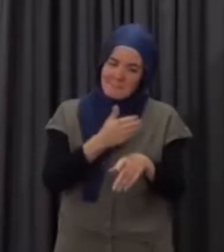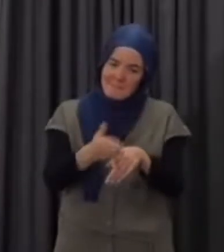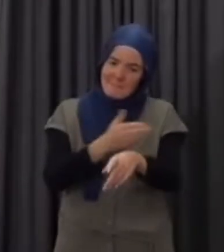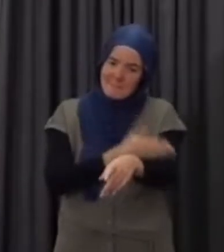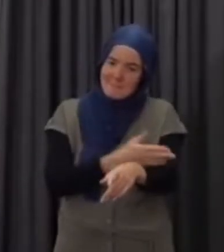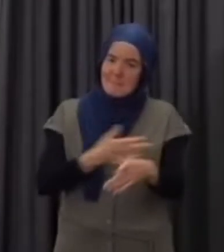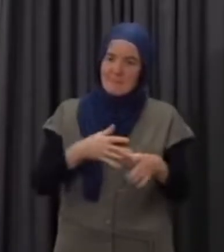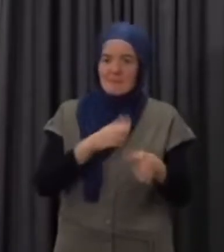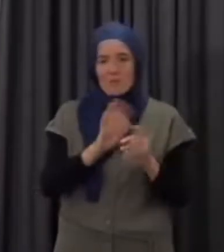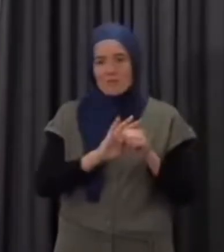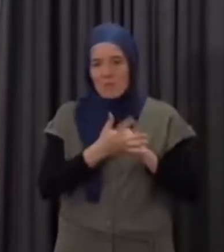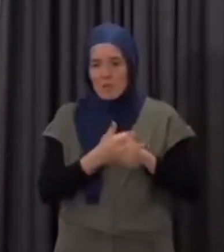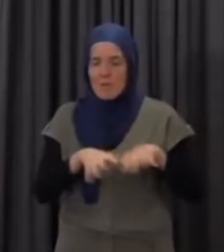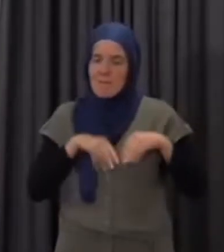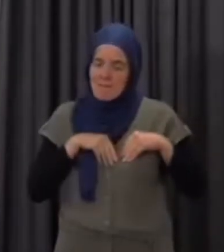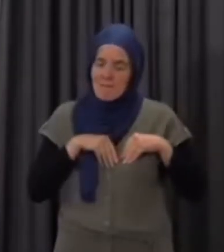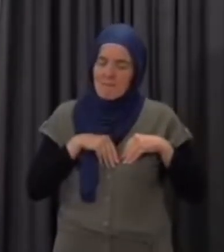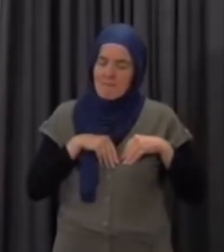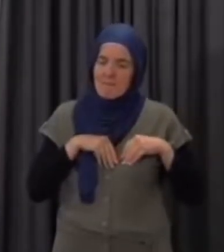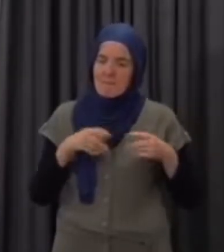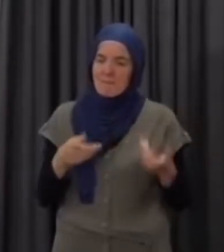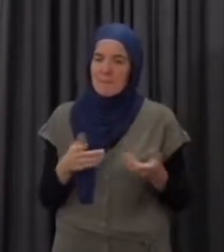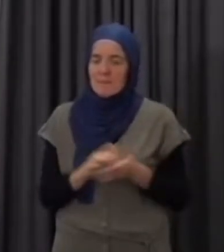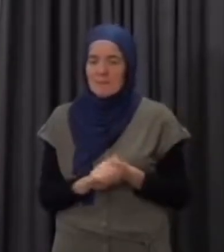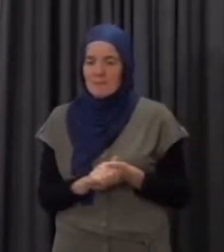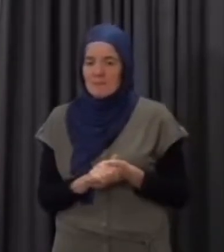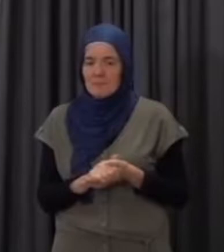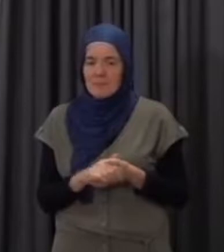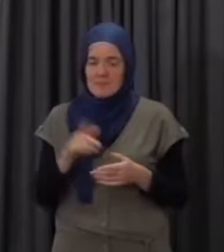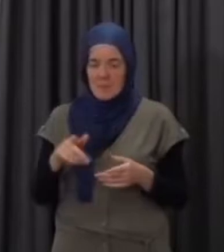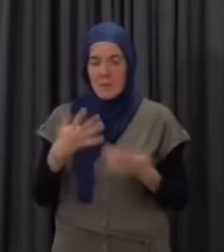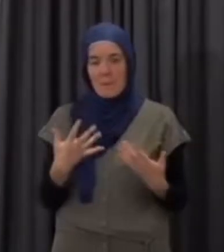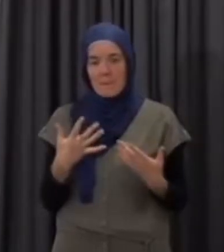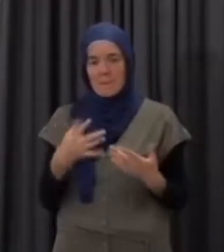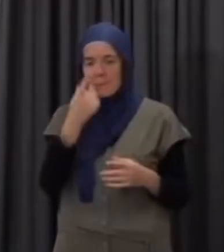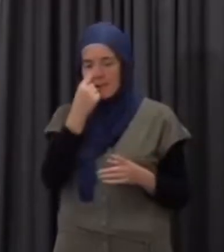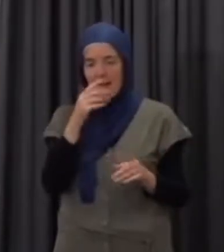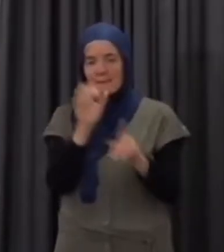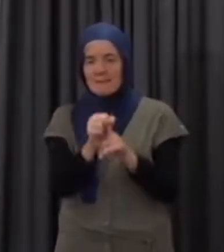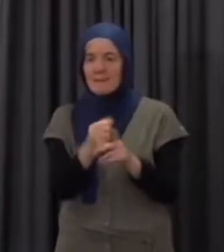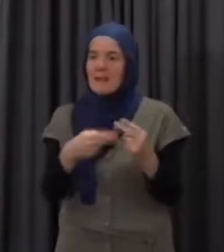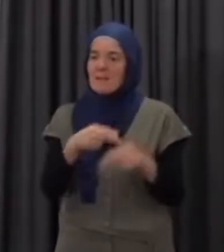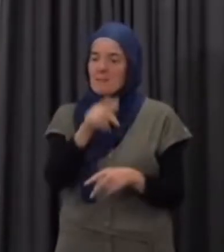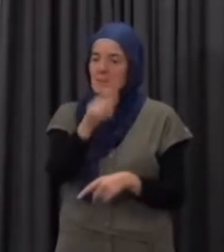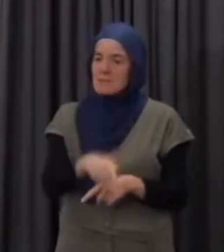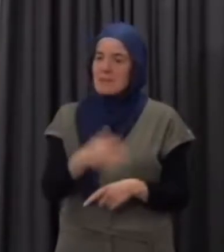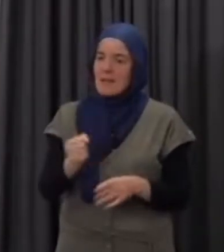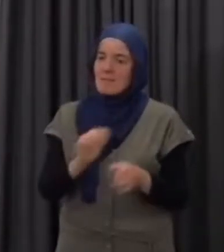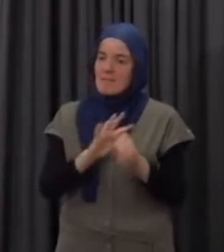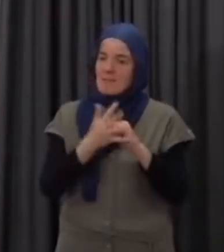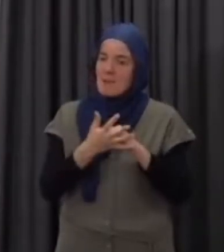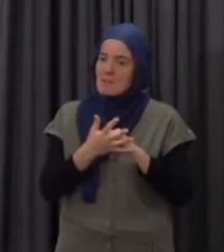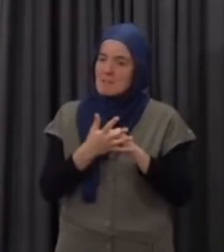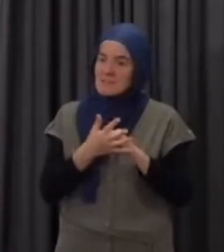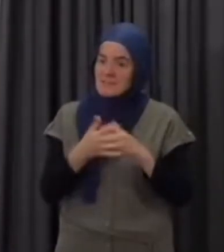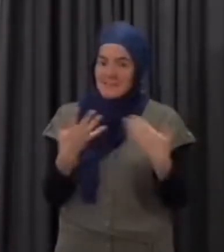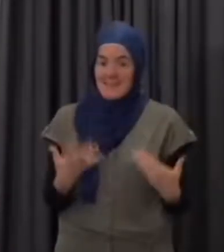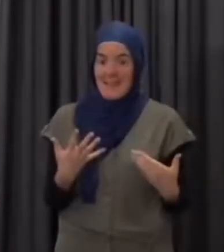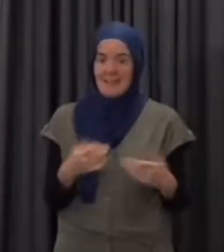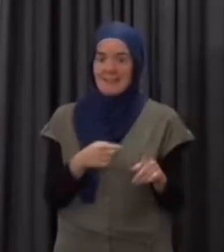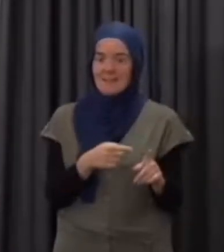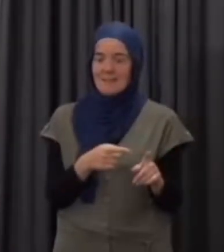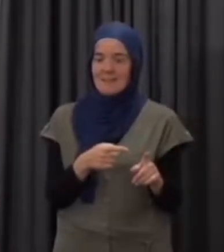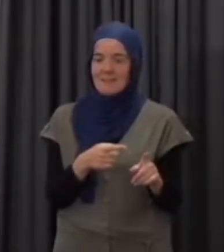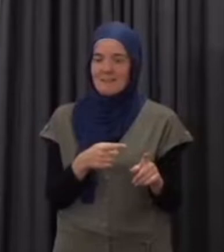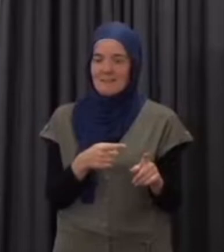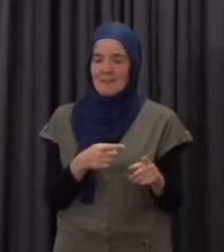tests. Knowing that someone has the virus on a particular day is very different from knowing whether an individual has had the virus at all. And clearly